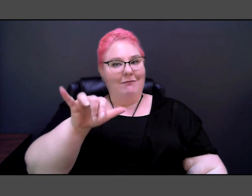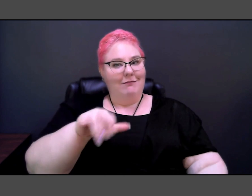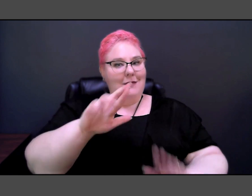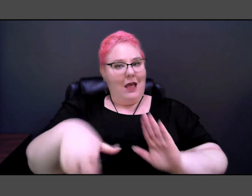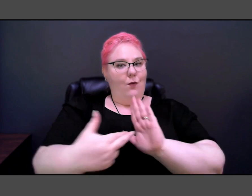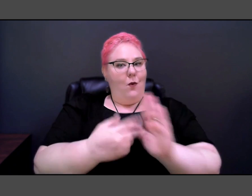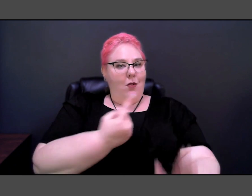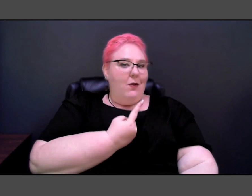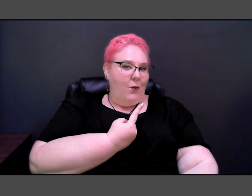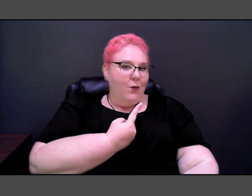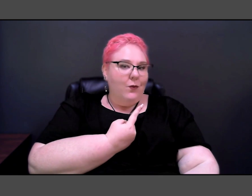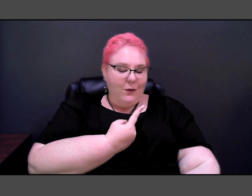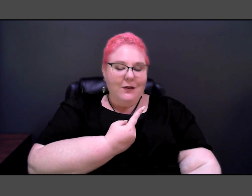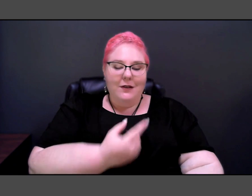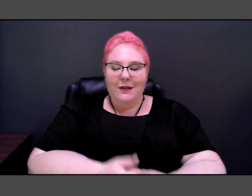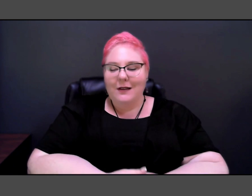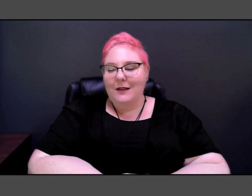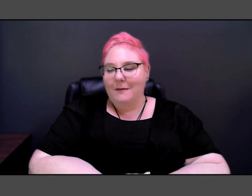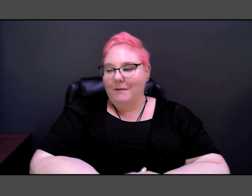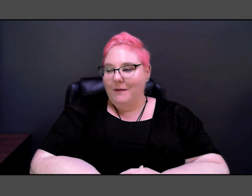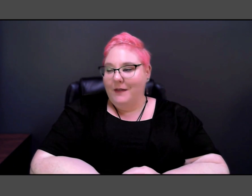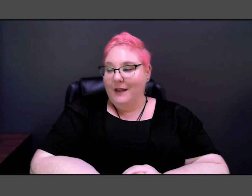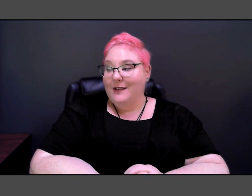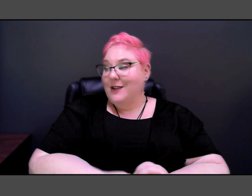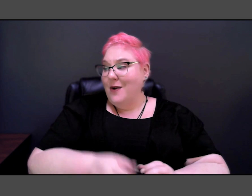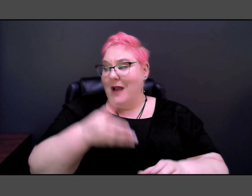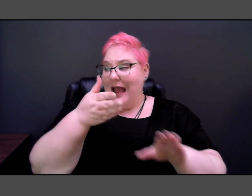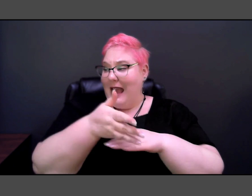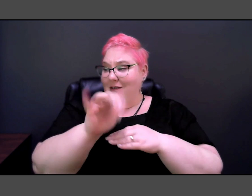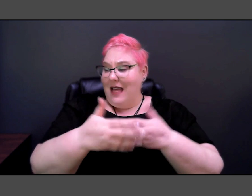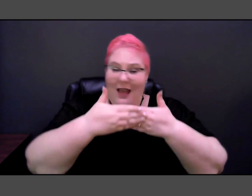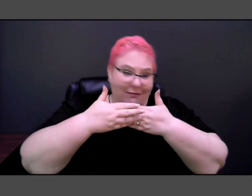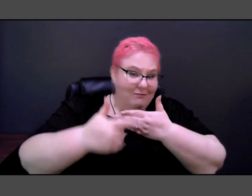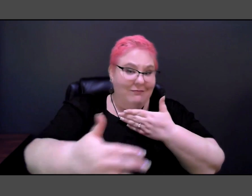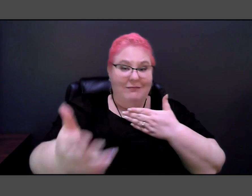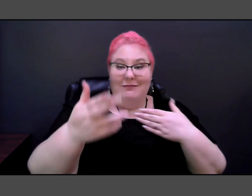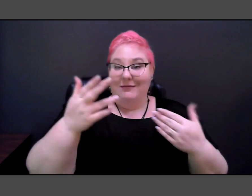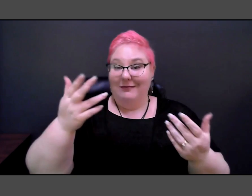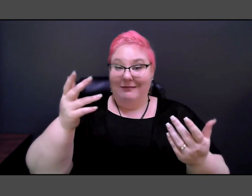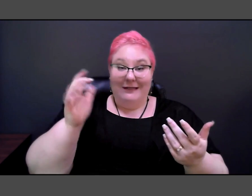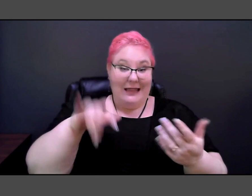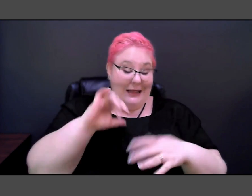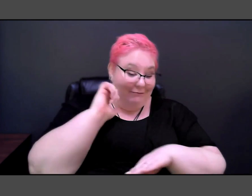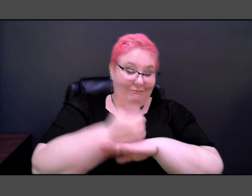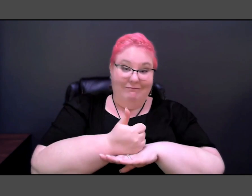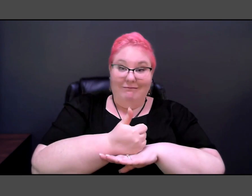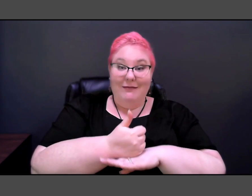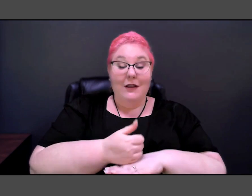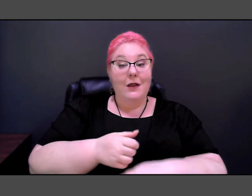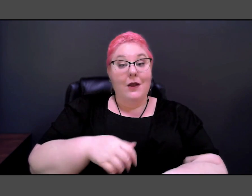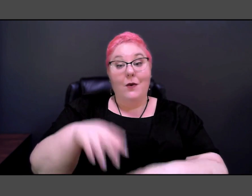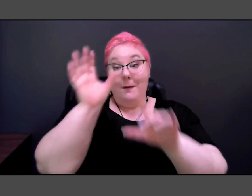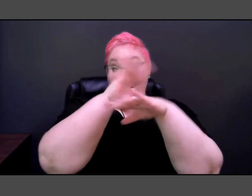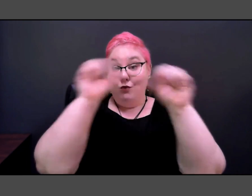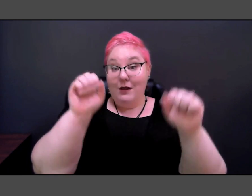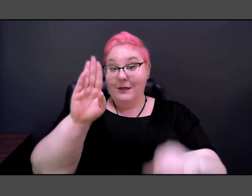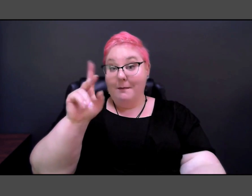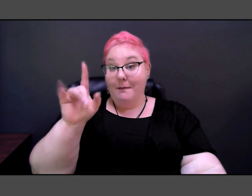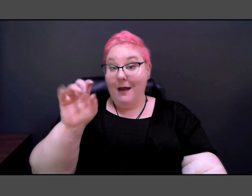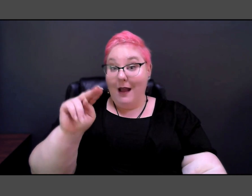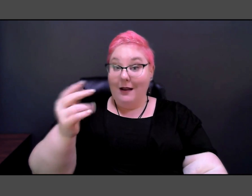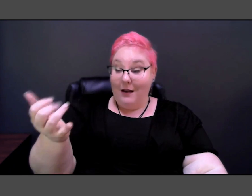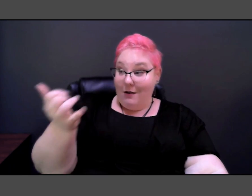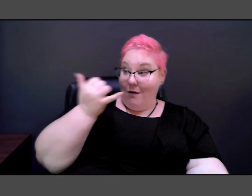of the rest is history. When President Biden called me and asked me to serve in this